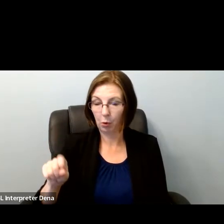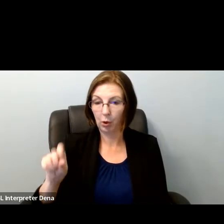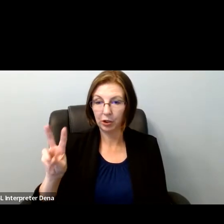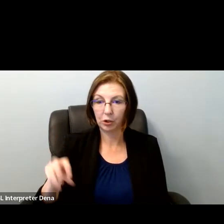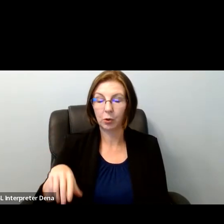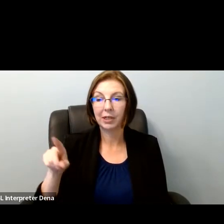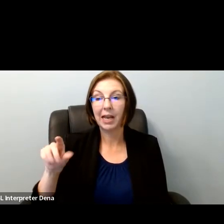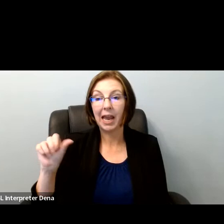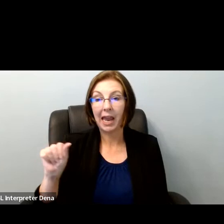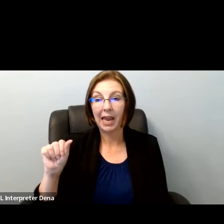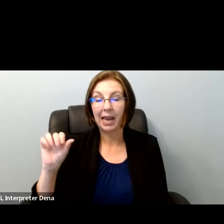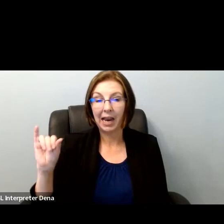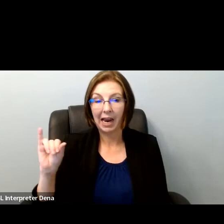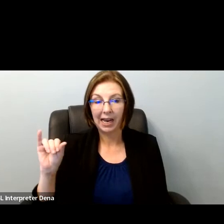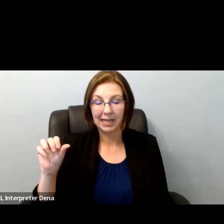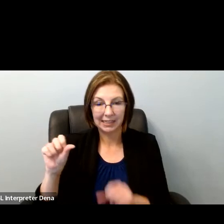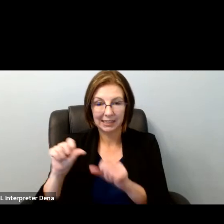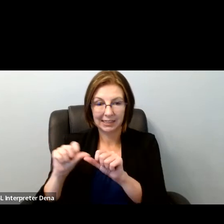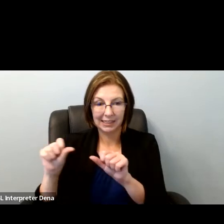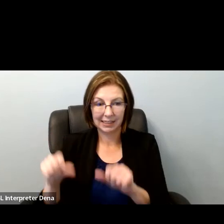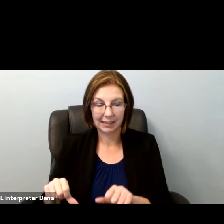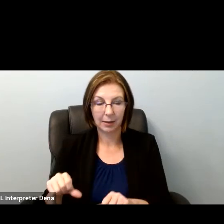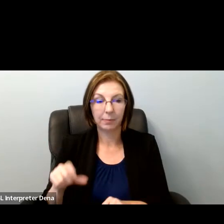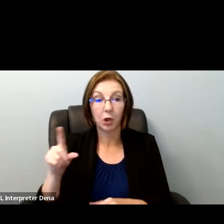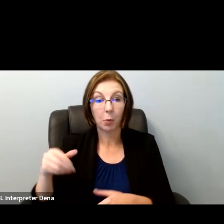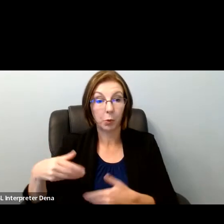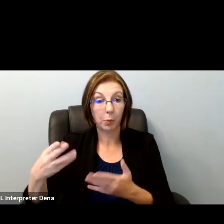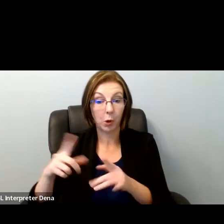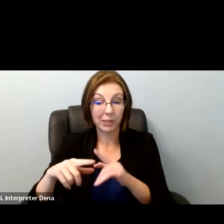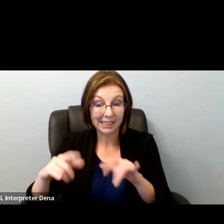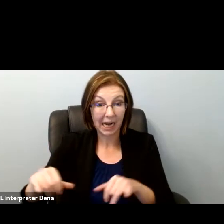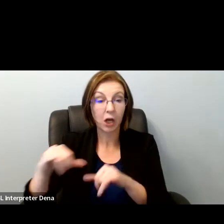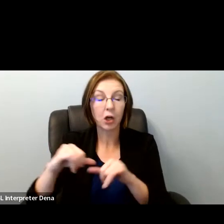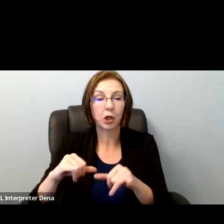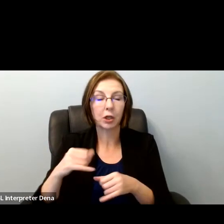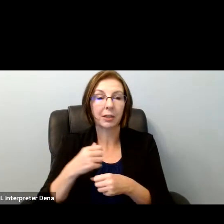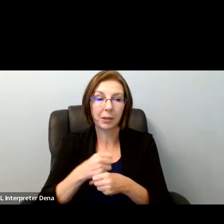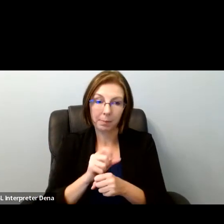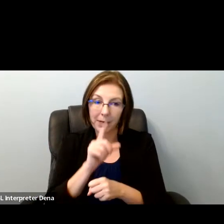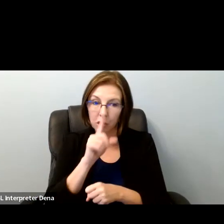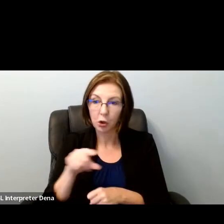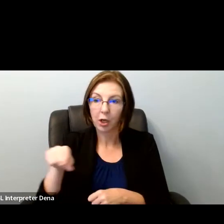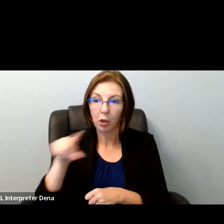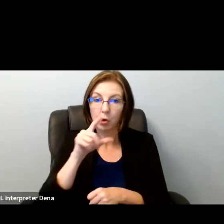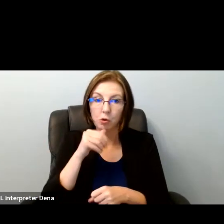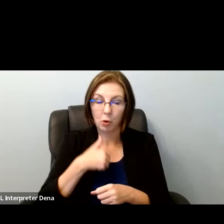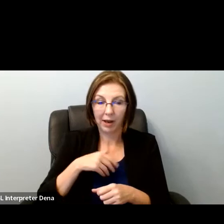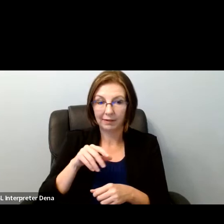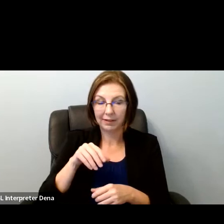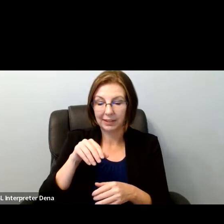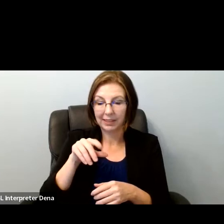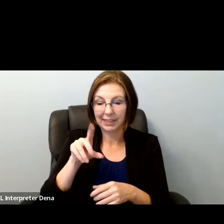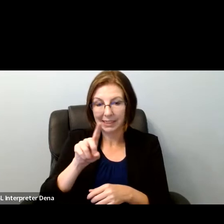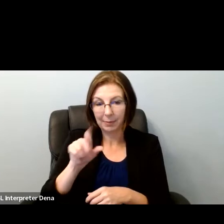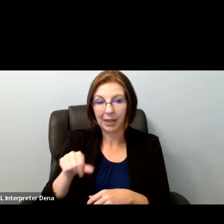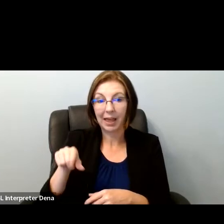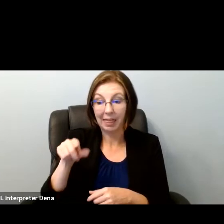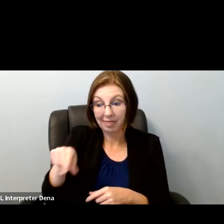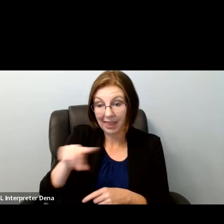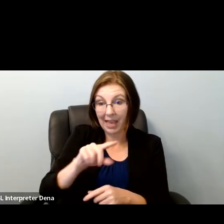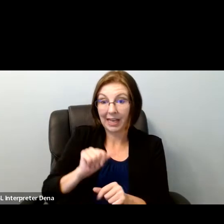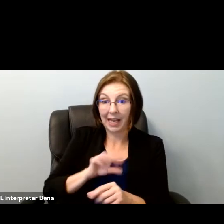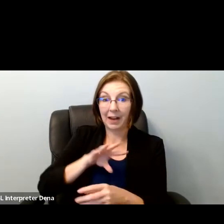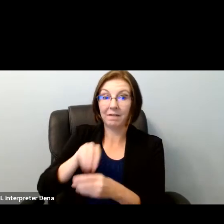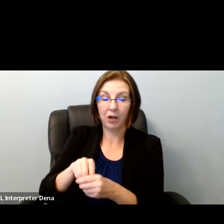Artificial Intelligence Systems. The proposed standard ensures that people with disabilities can participate fully in designing, developing,